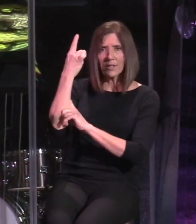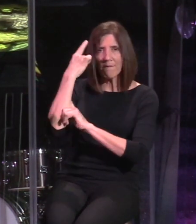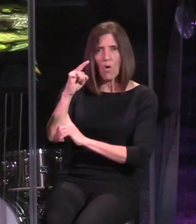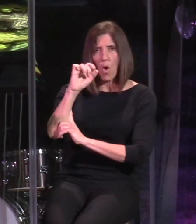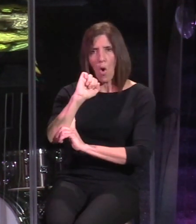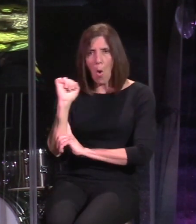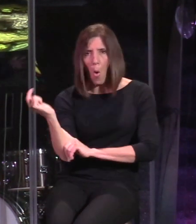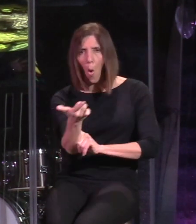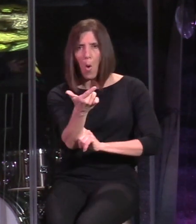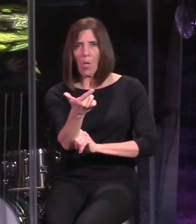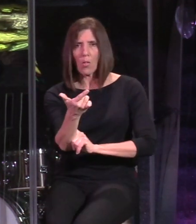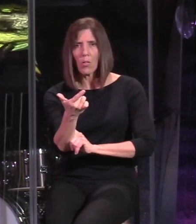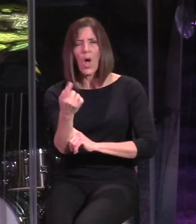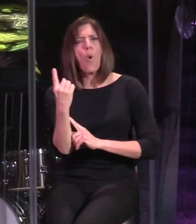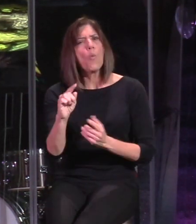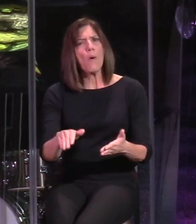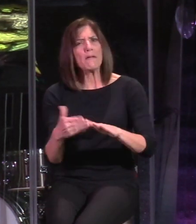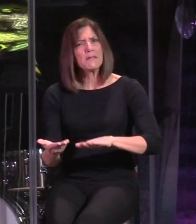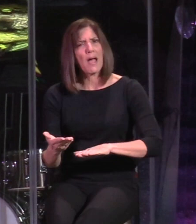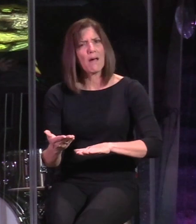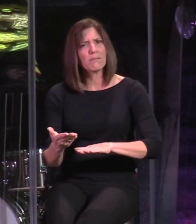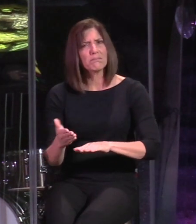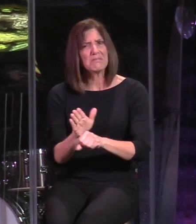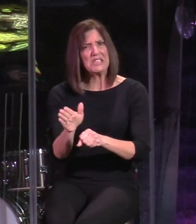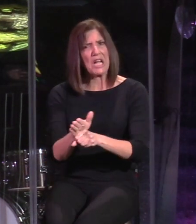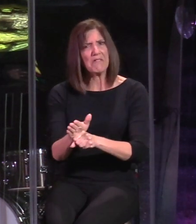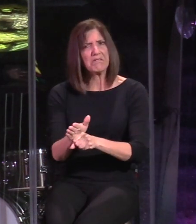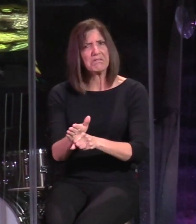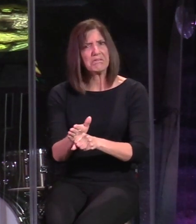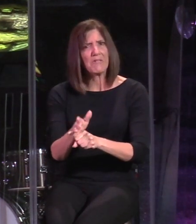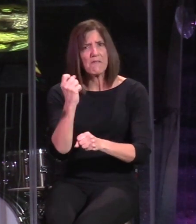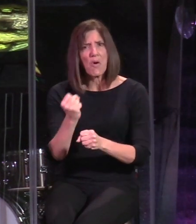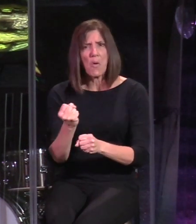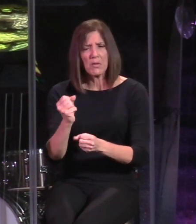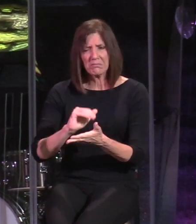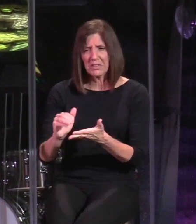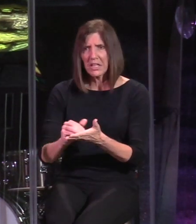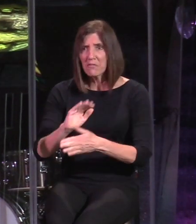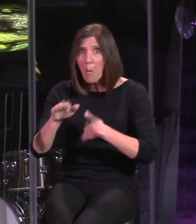death was sufficient for the forgiveness of many men and women?